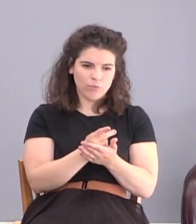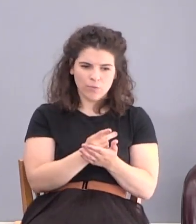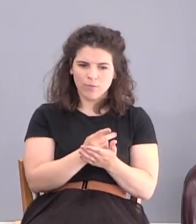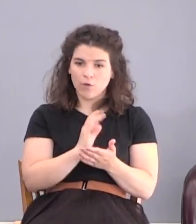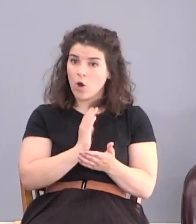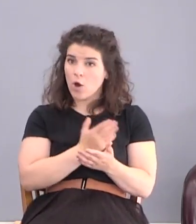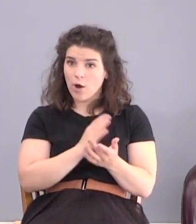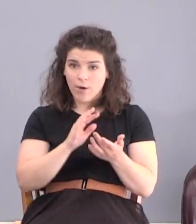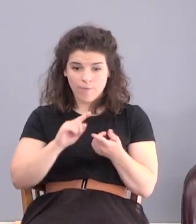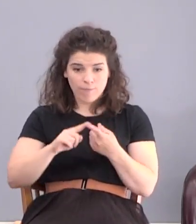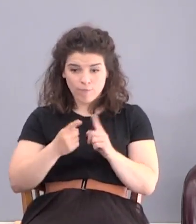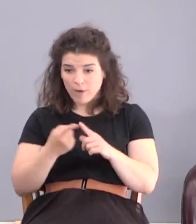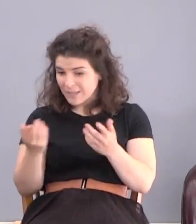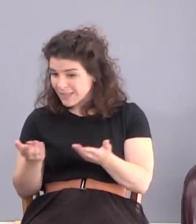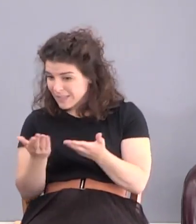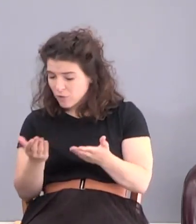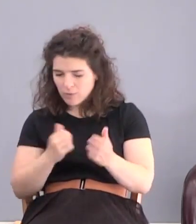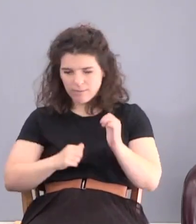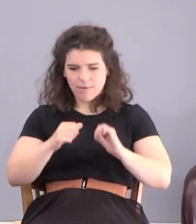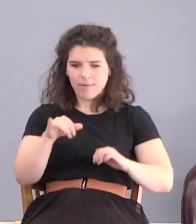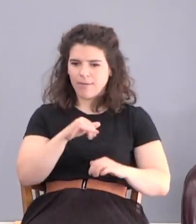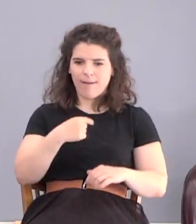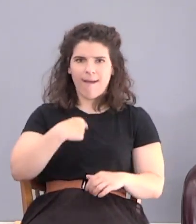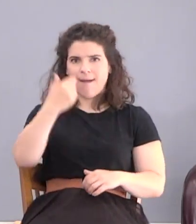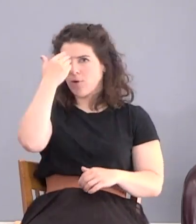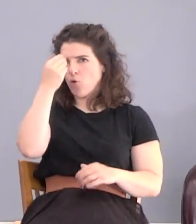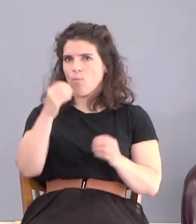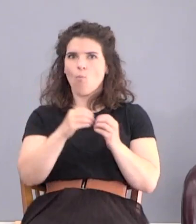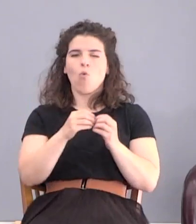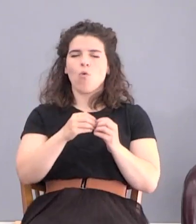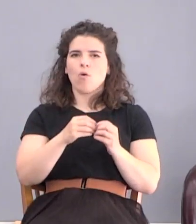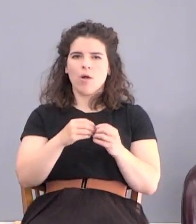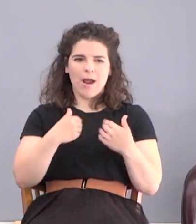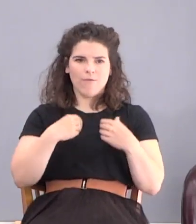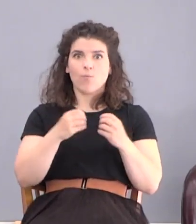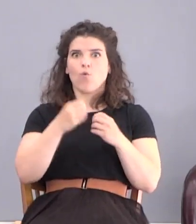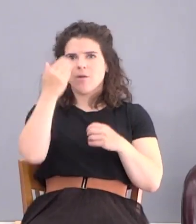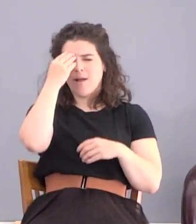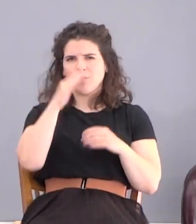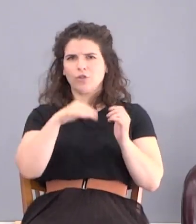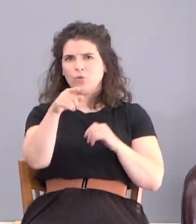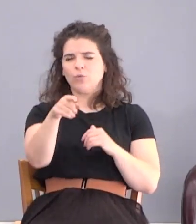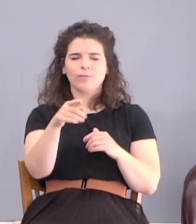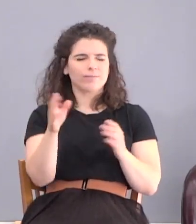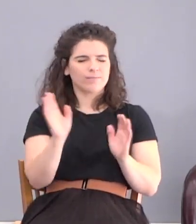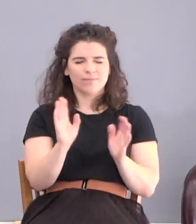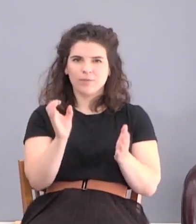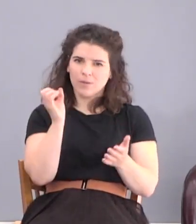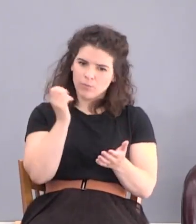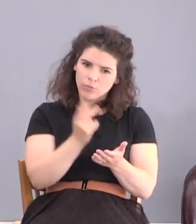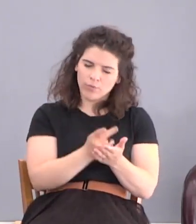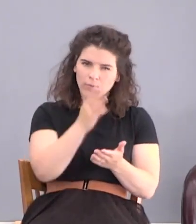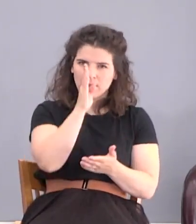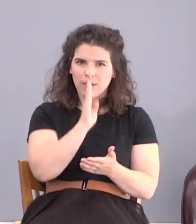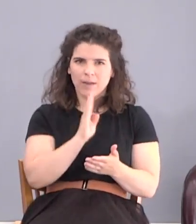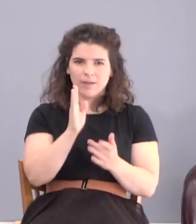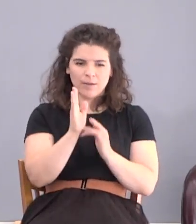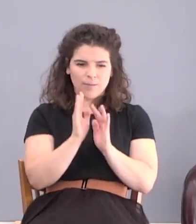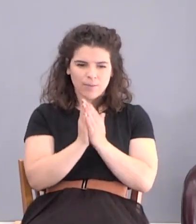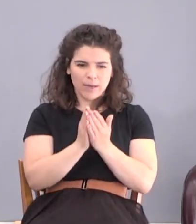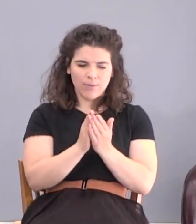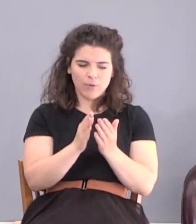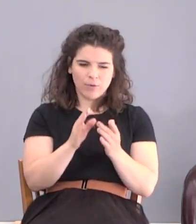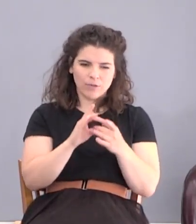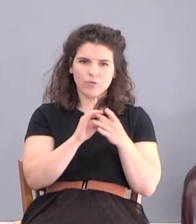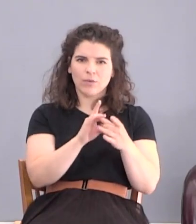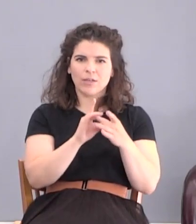our friends here or to act like we know more or have more knowledge. It's approved unto God. The relationship, what this Bible is a relationship between